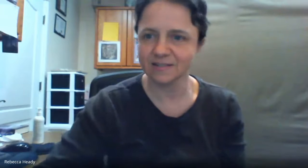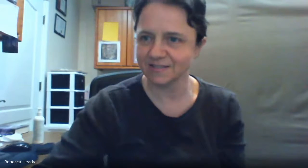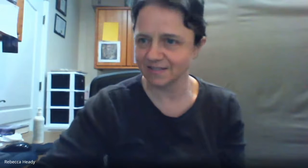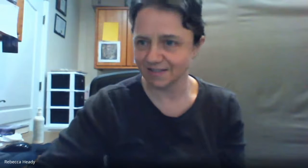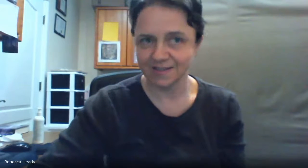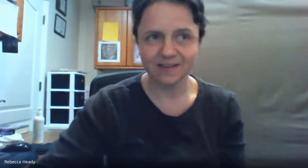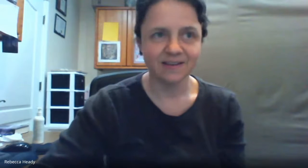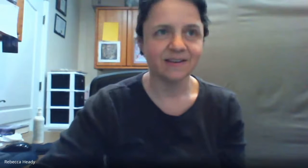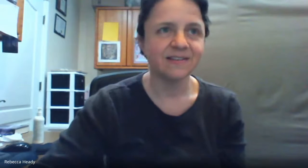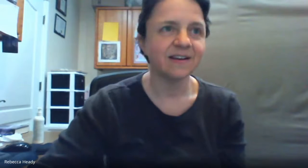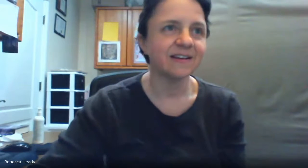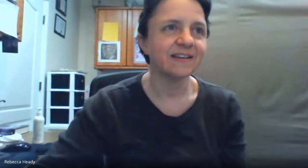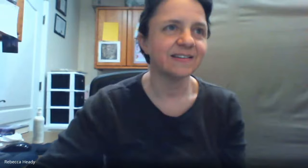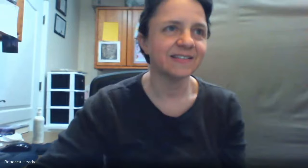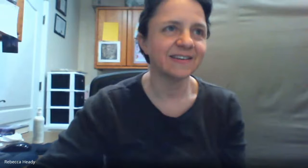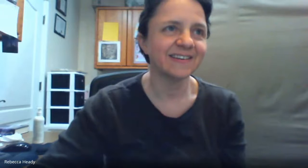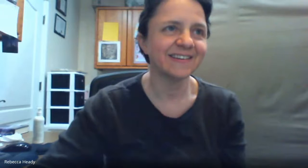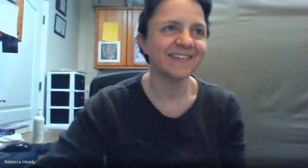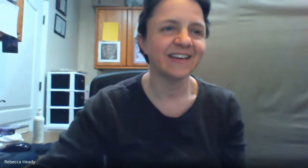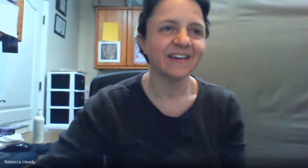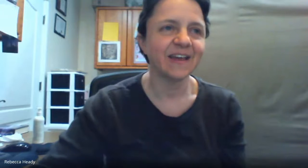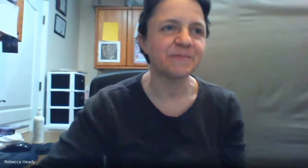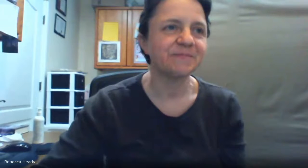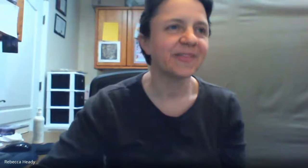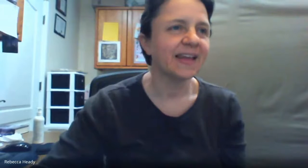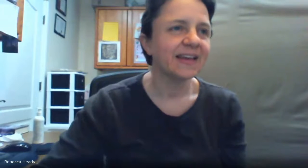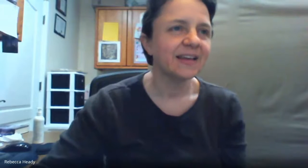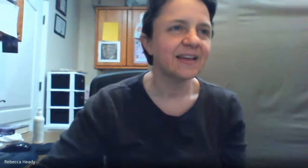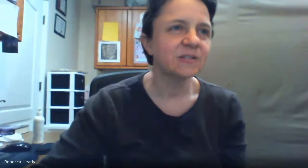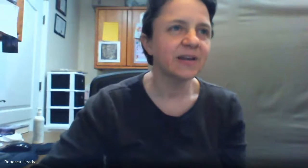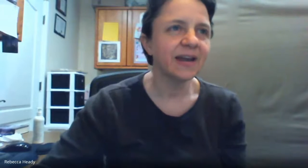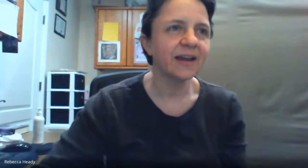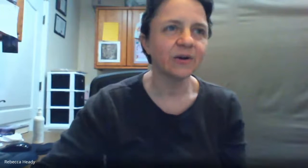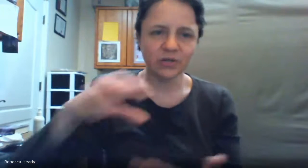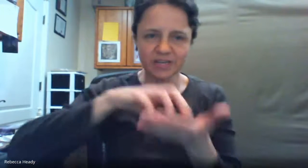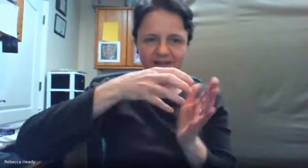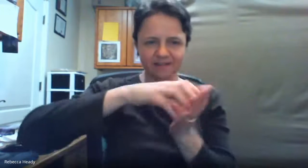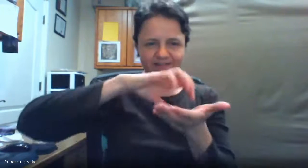lost. There it is. Okay, next one down. Cookie.